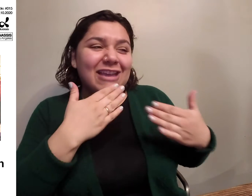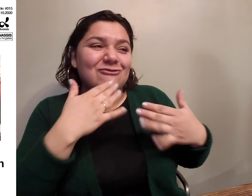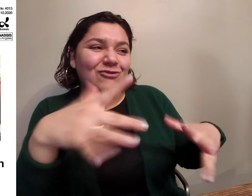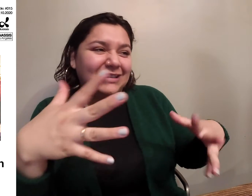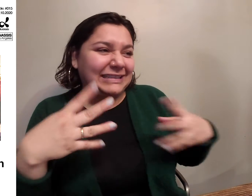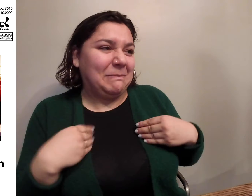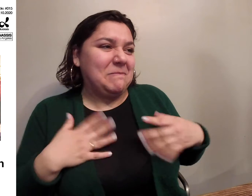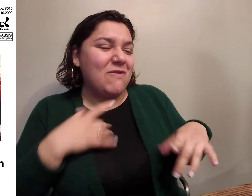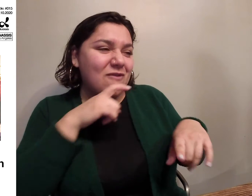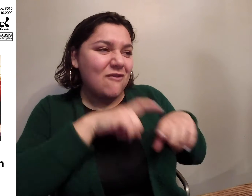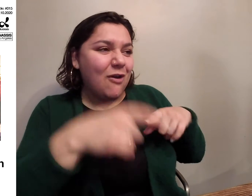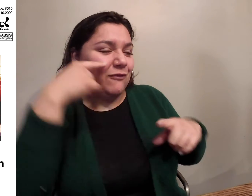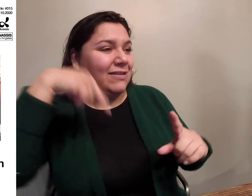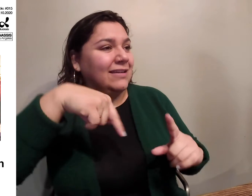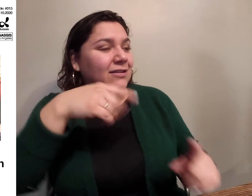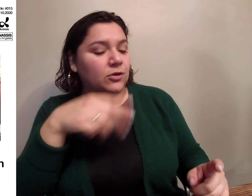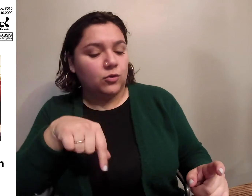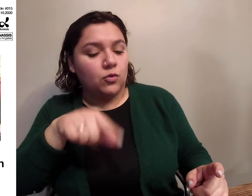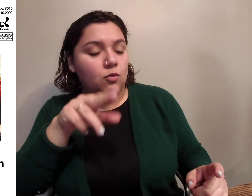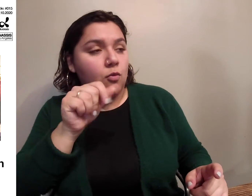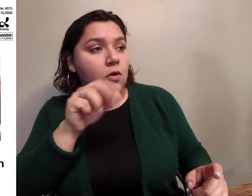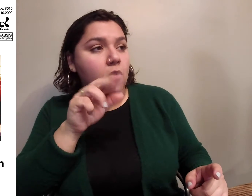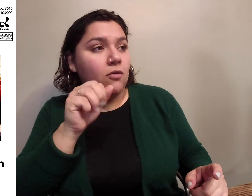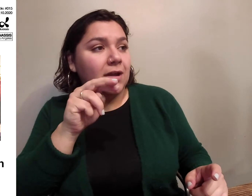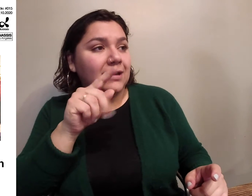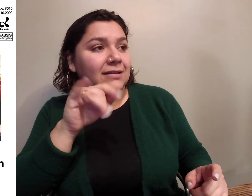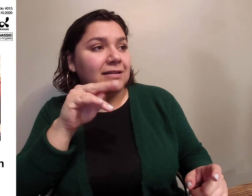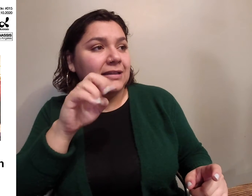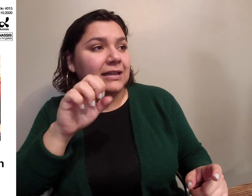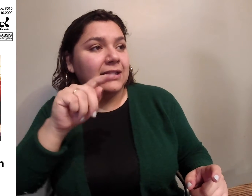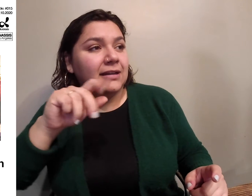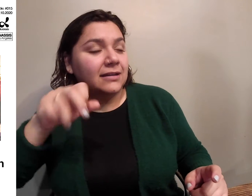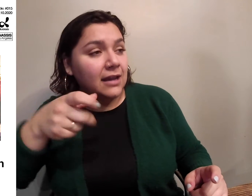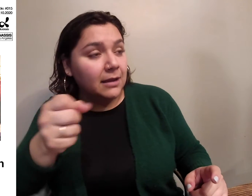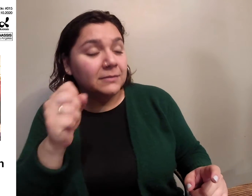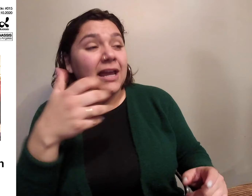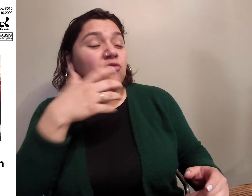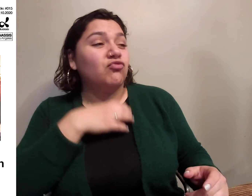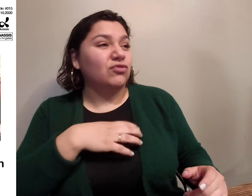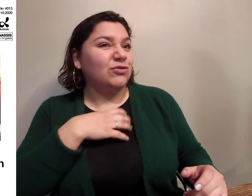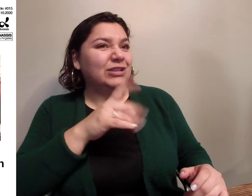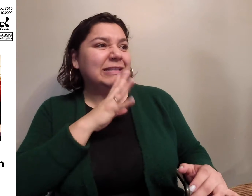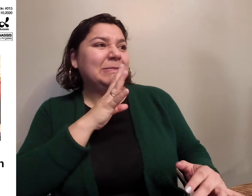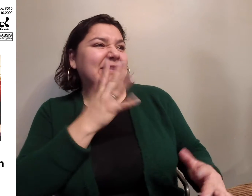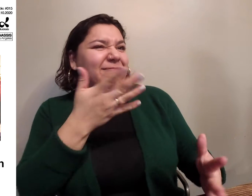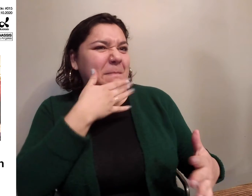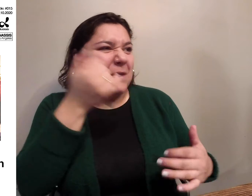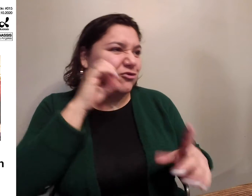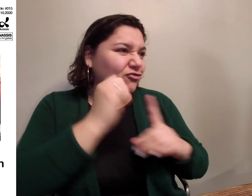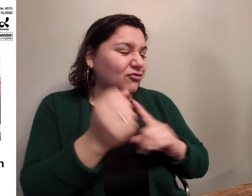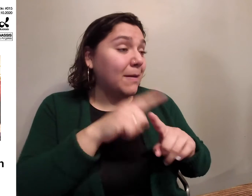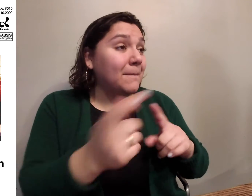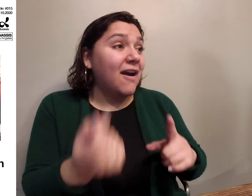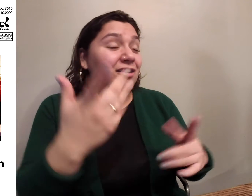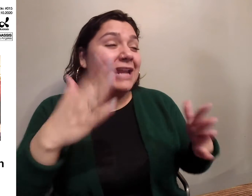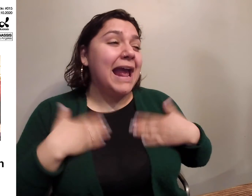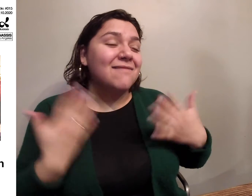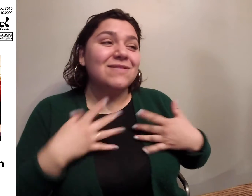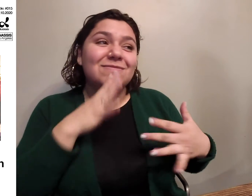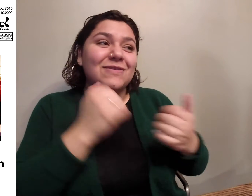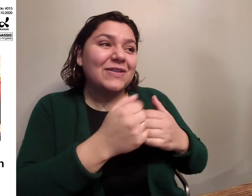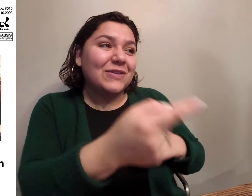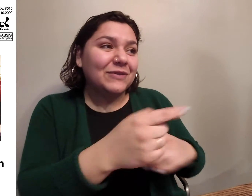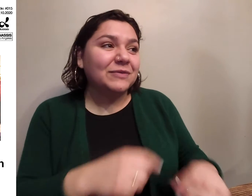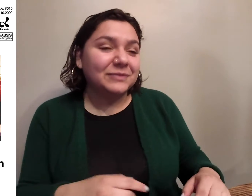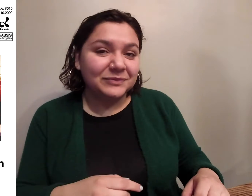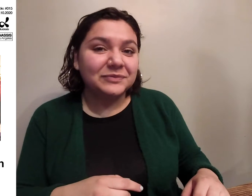these quarantine tapes, and I wish we were speaking under better circumstances. But it is a joy to speak to